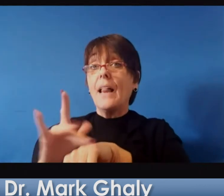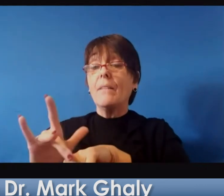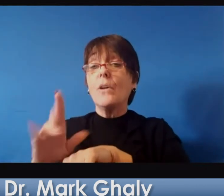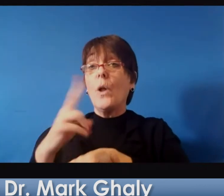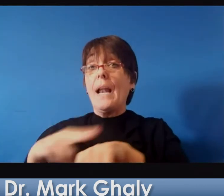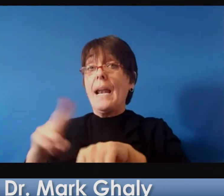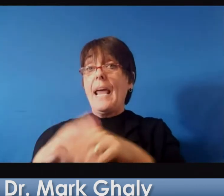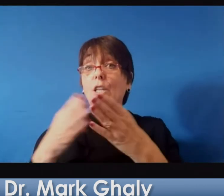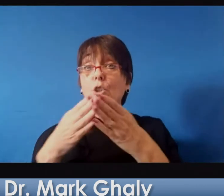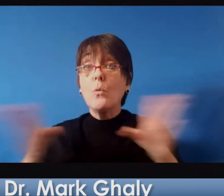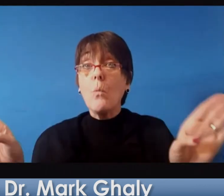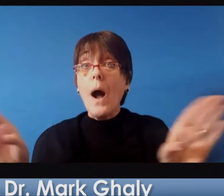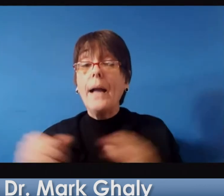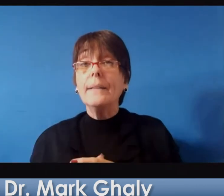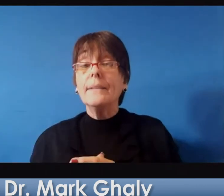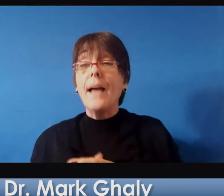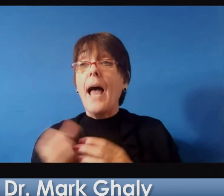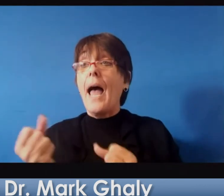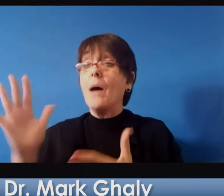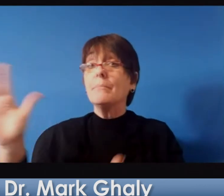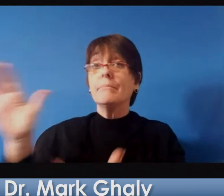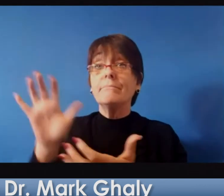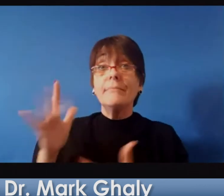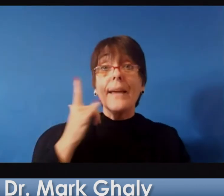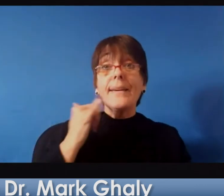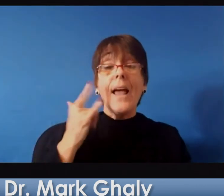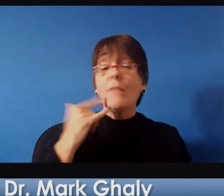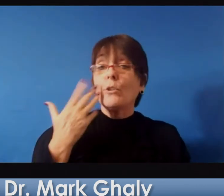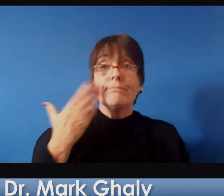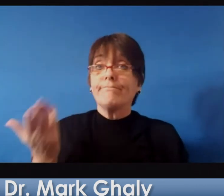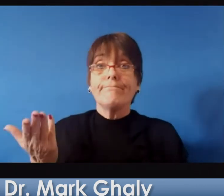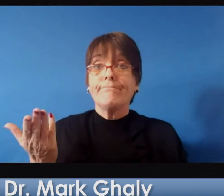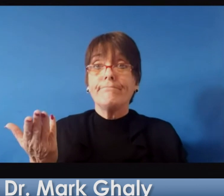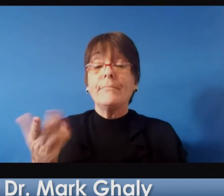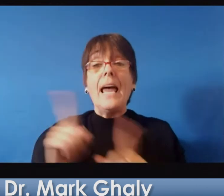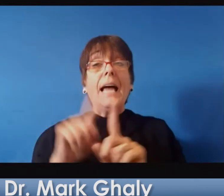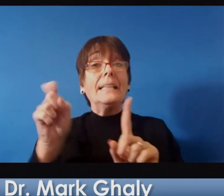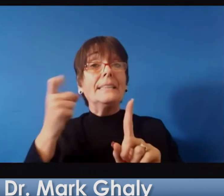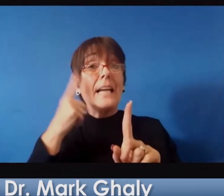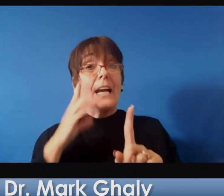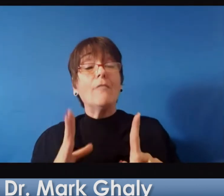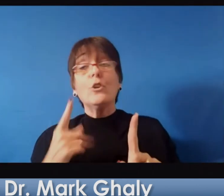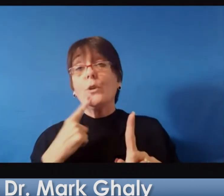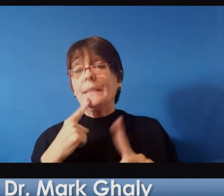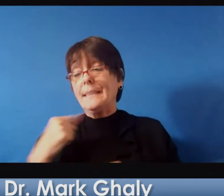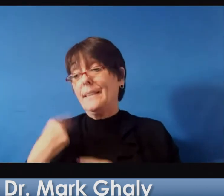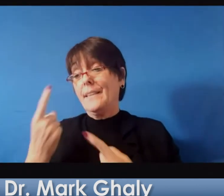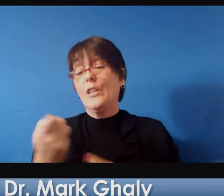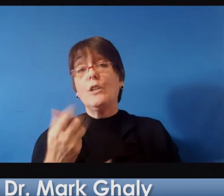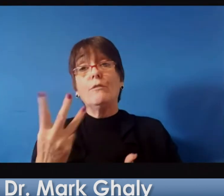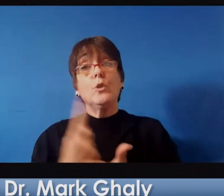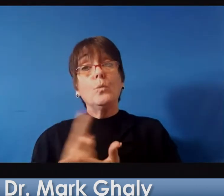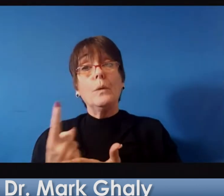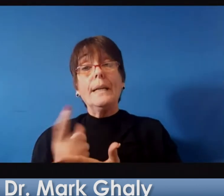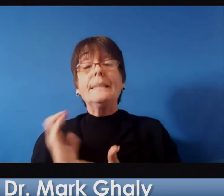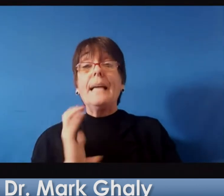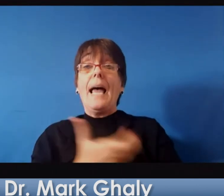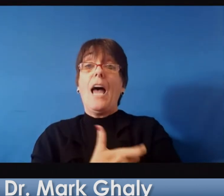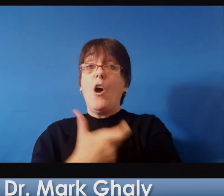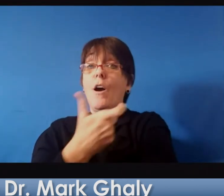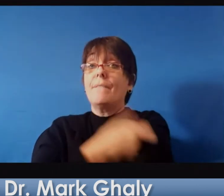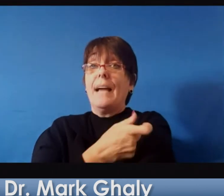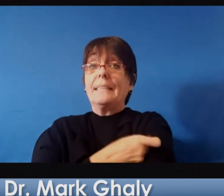how much of that will come to California. I will remind you, as the governor has noted over the past few weeks, that our vaccine